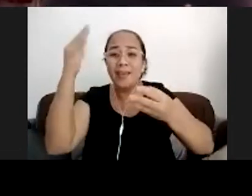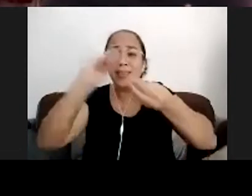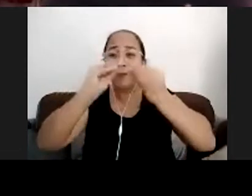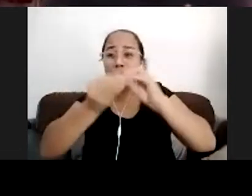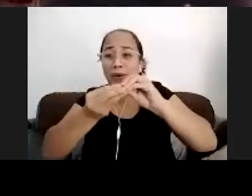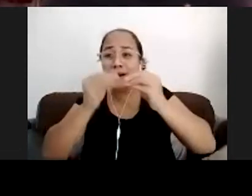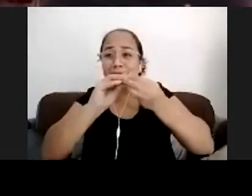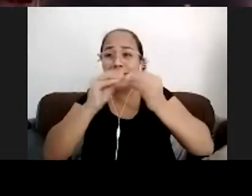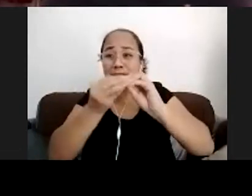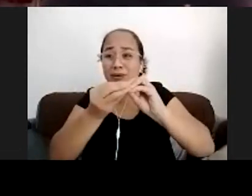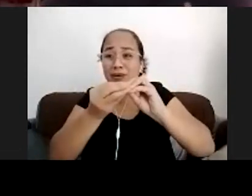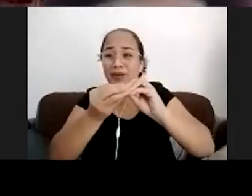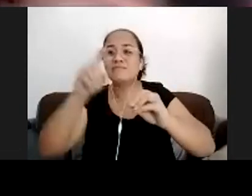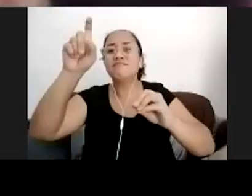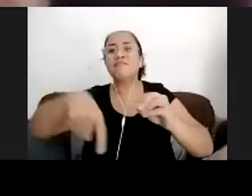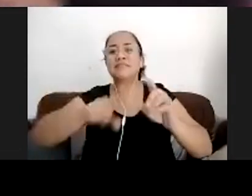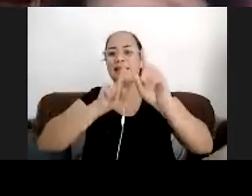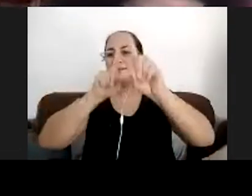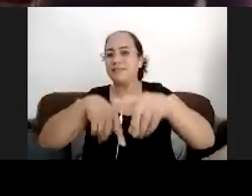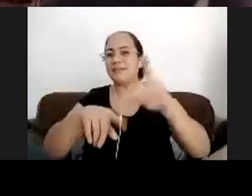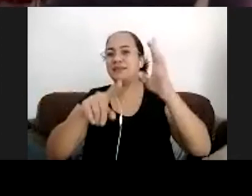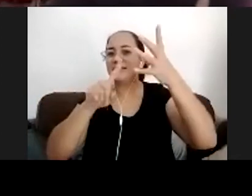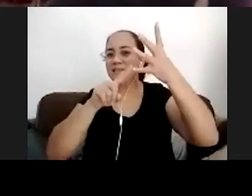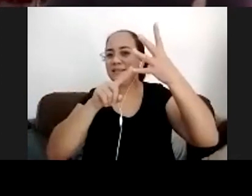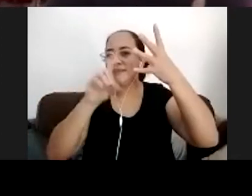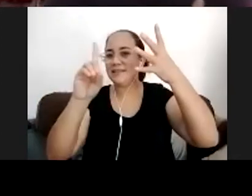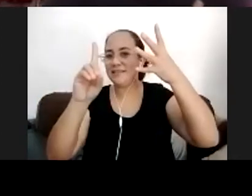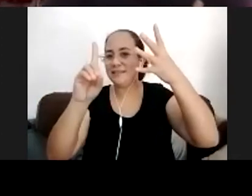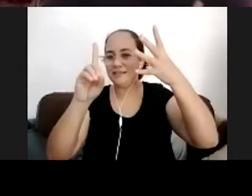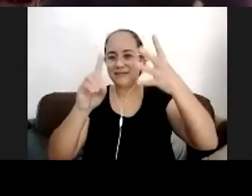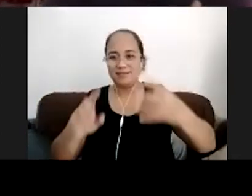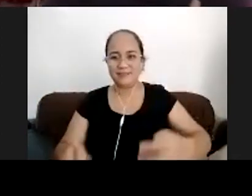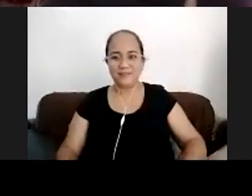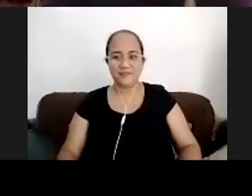So it has to be D, as in dog.